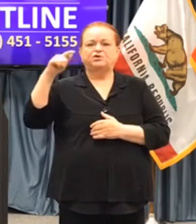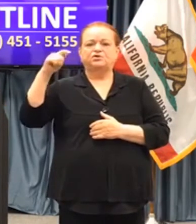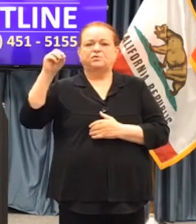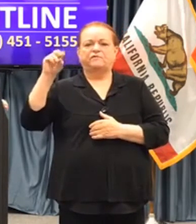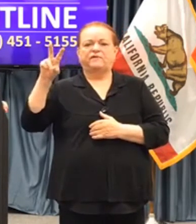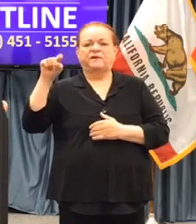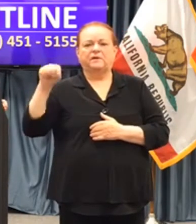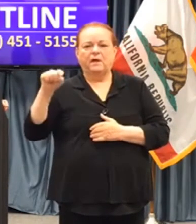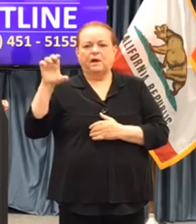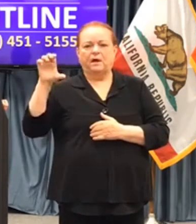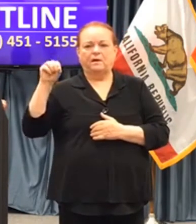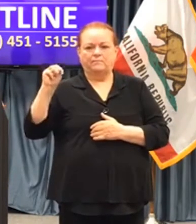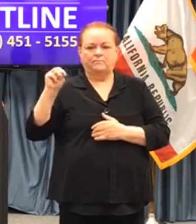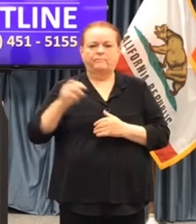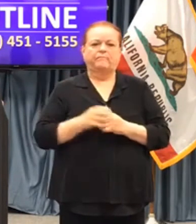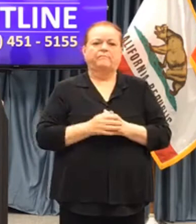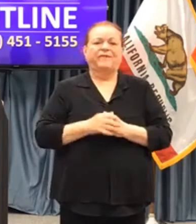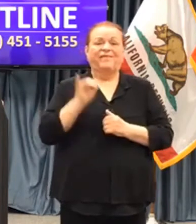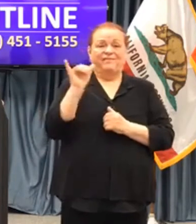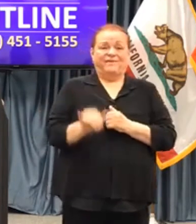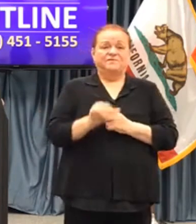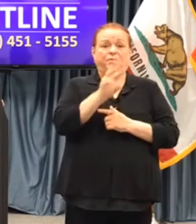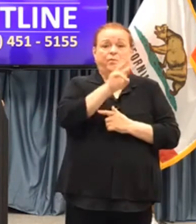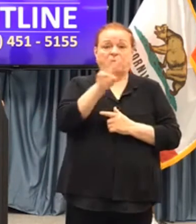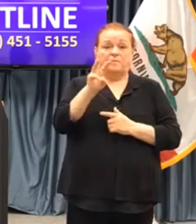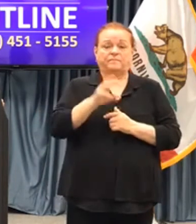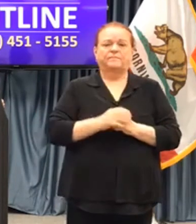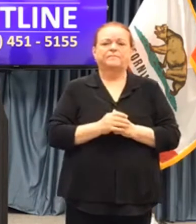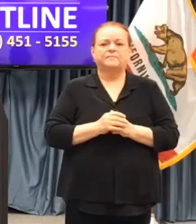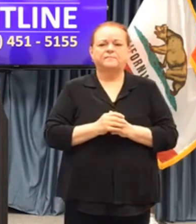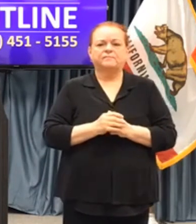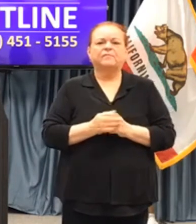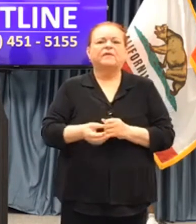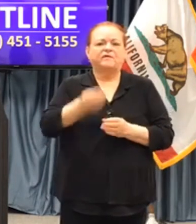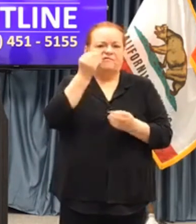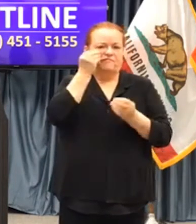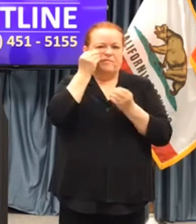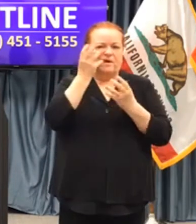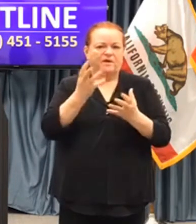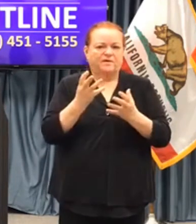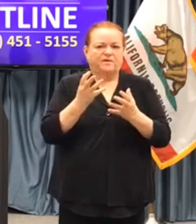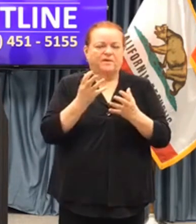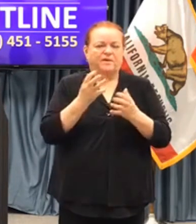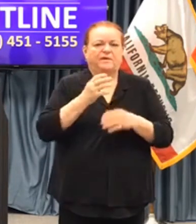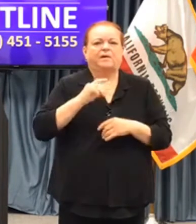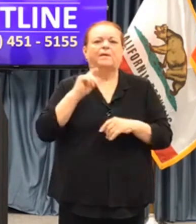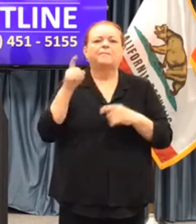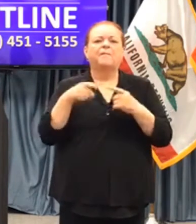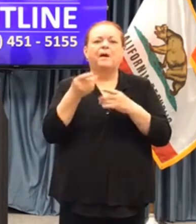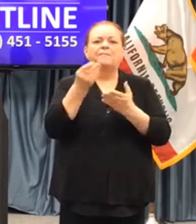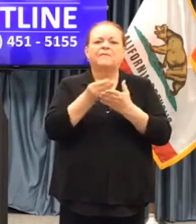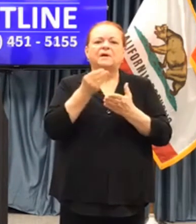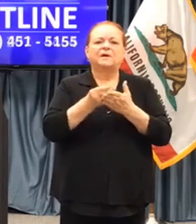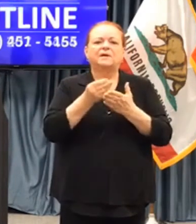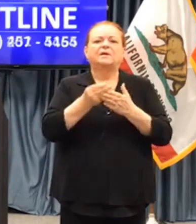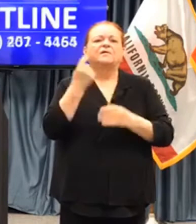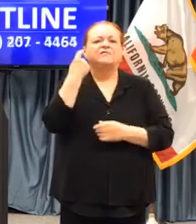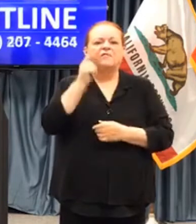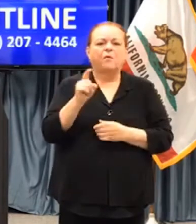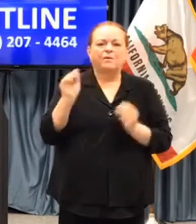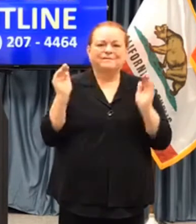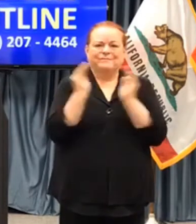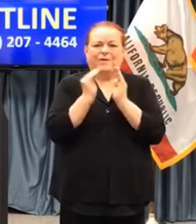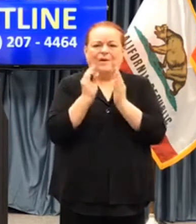covid19info.ocgov.com. On the website, you will find information about relief for small businesses and support